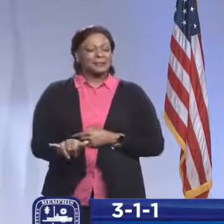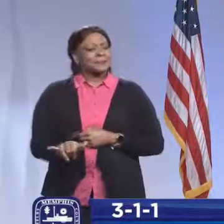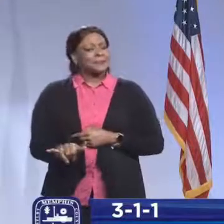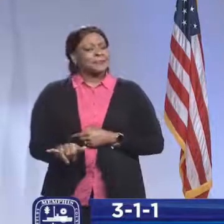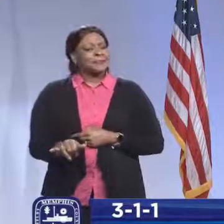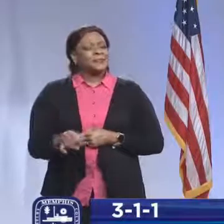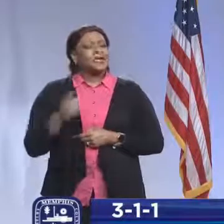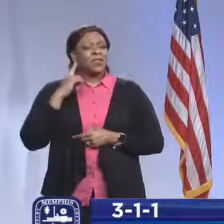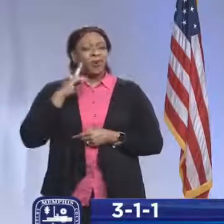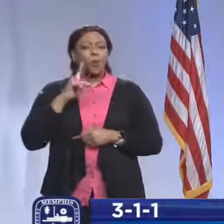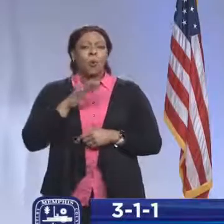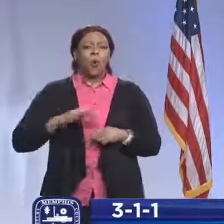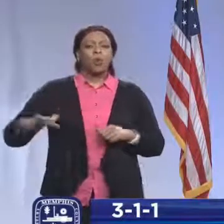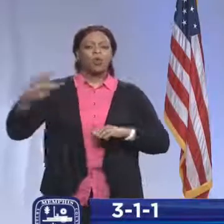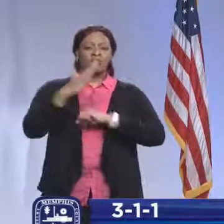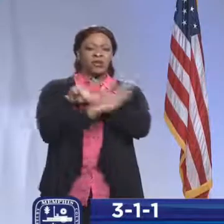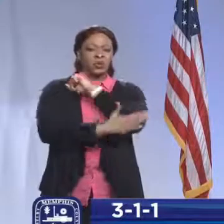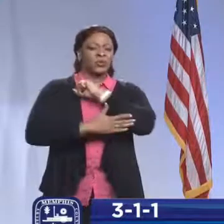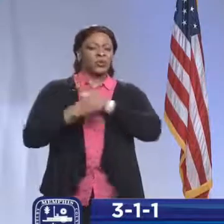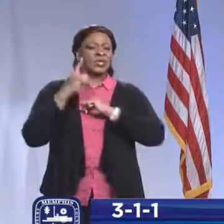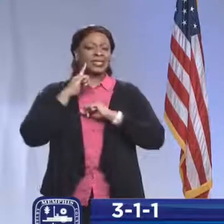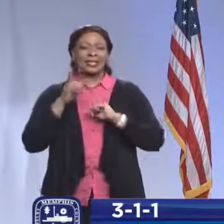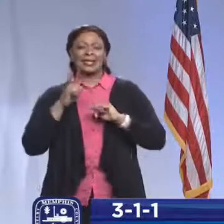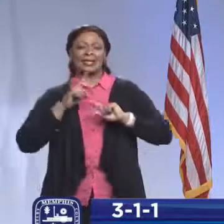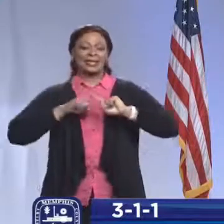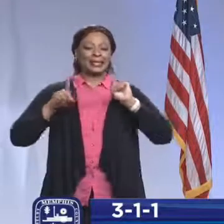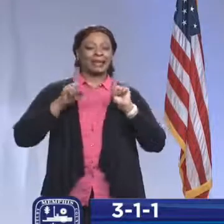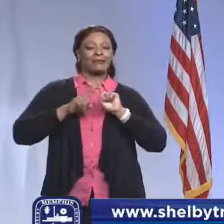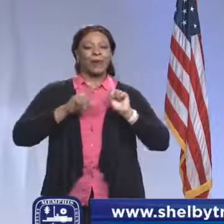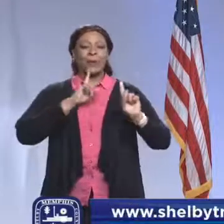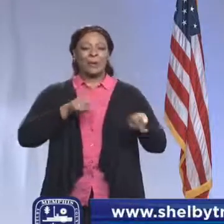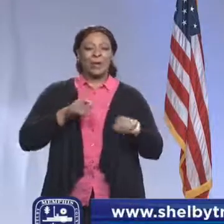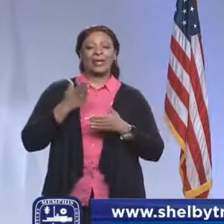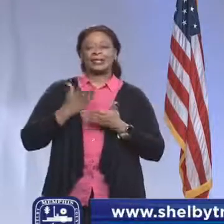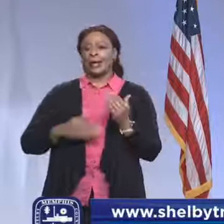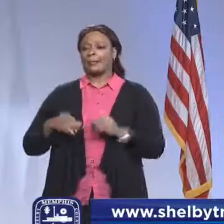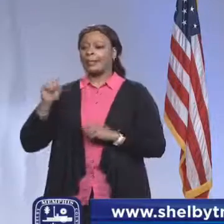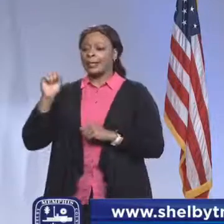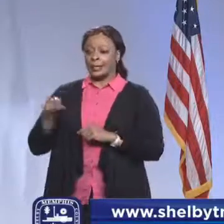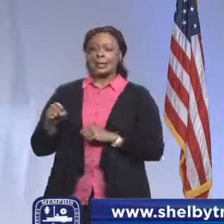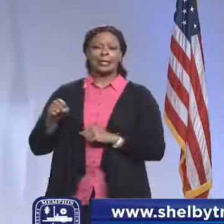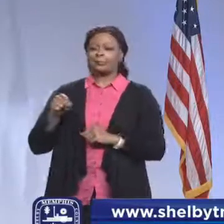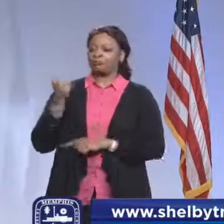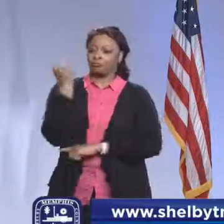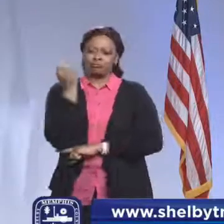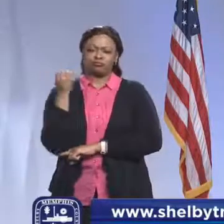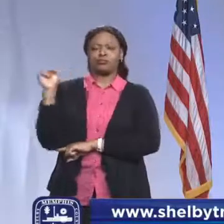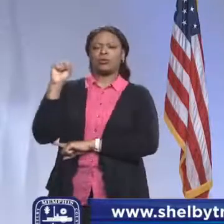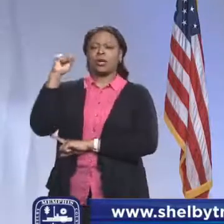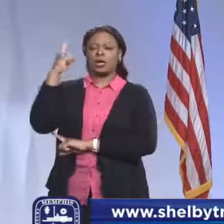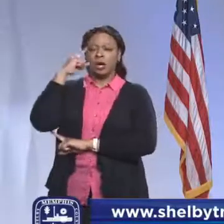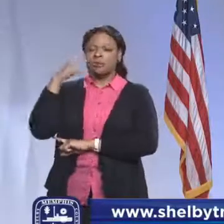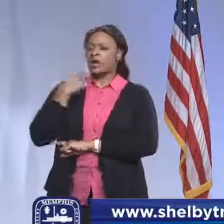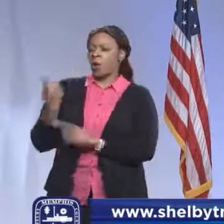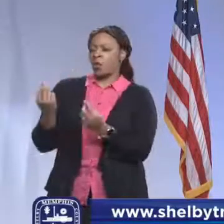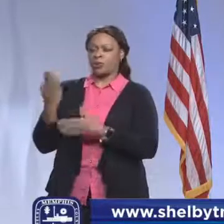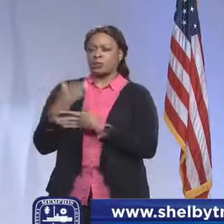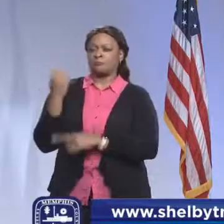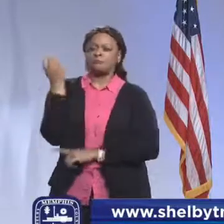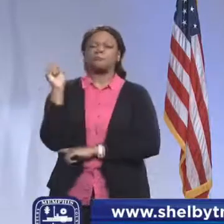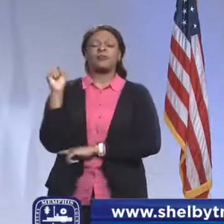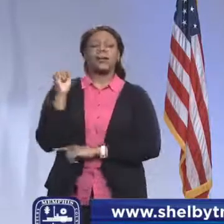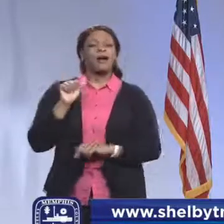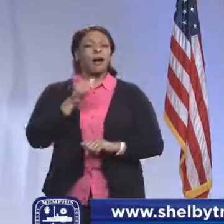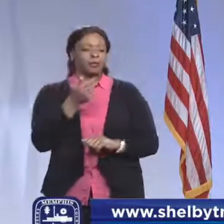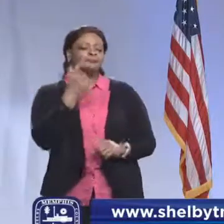think across the country we're seeing mixed responses. Some people are very vehemently opposed to government telling them what to do.